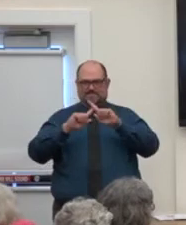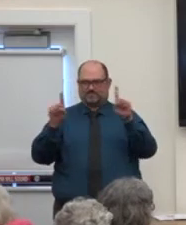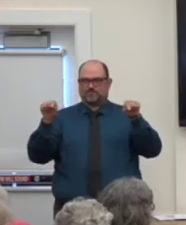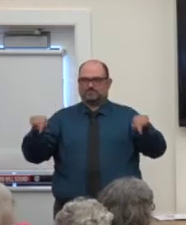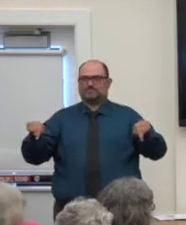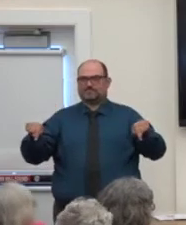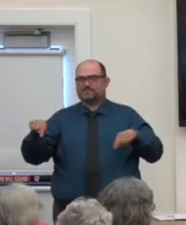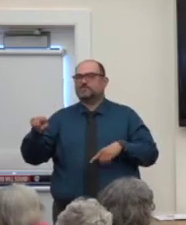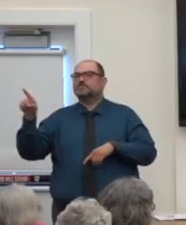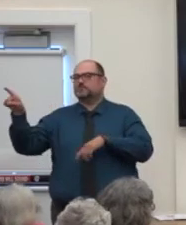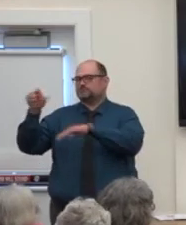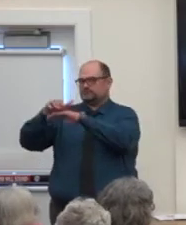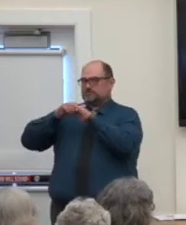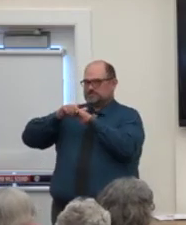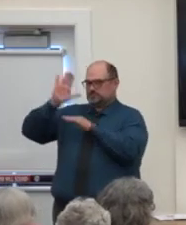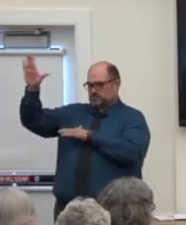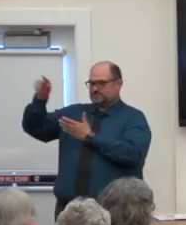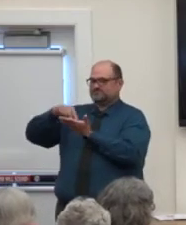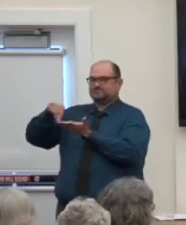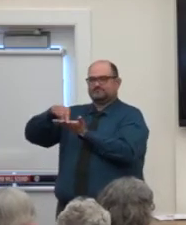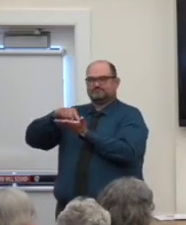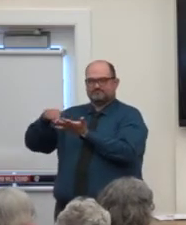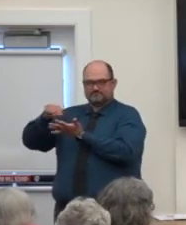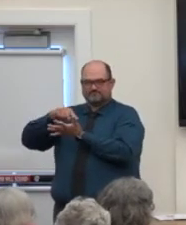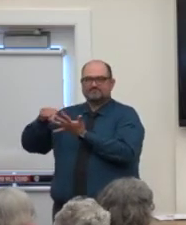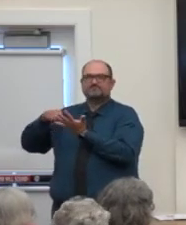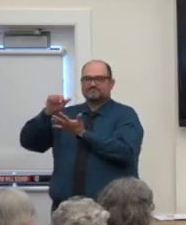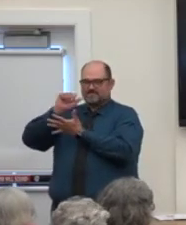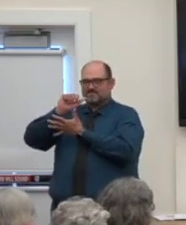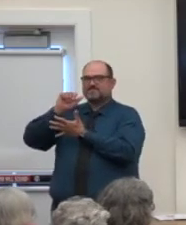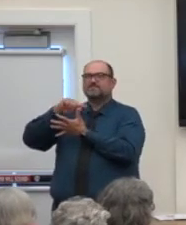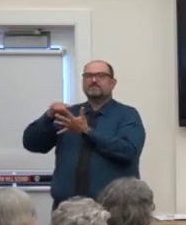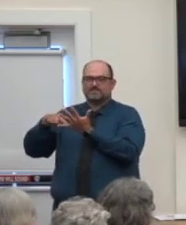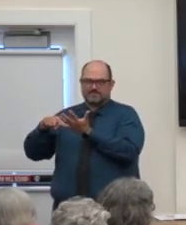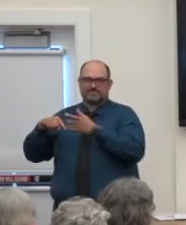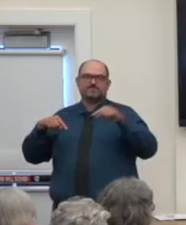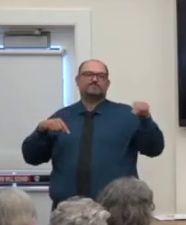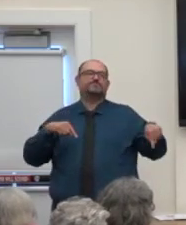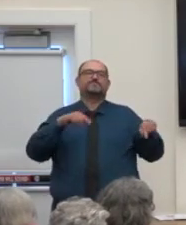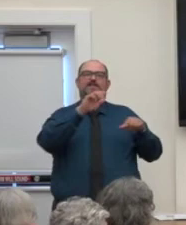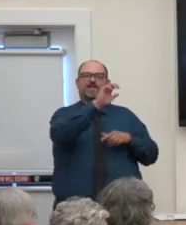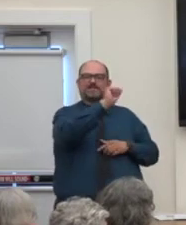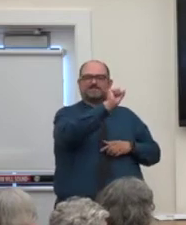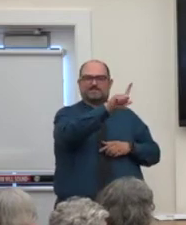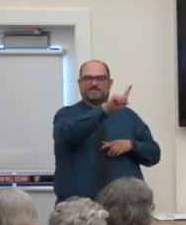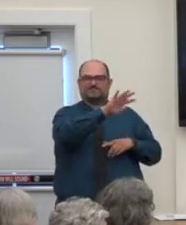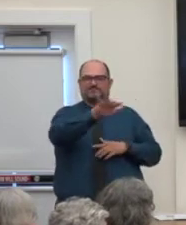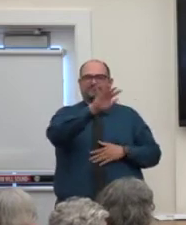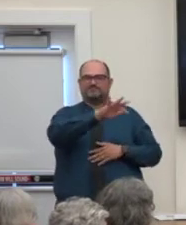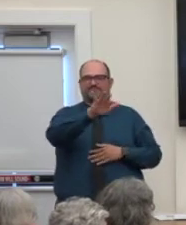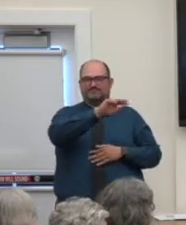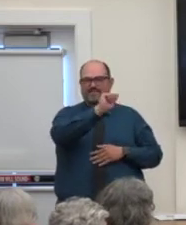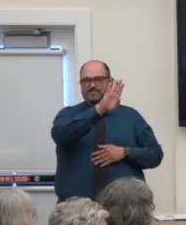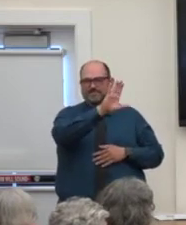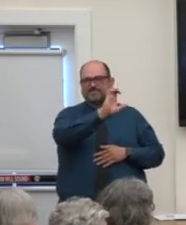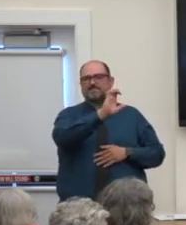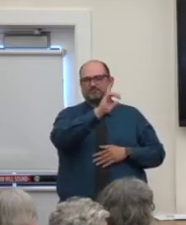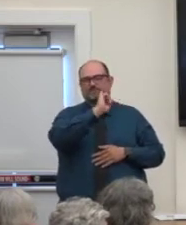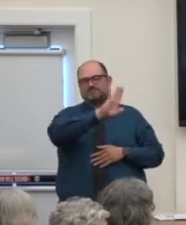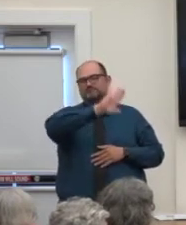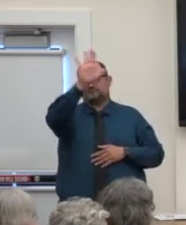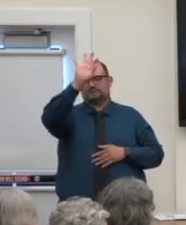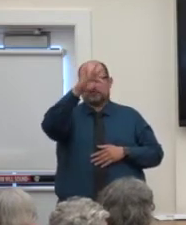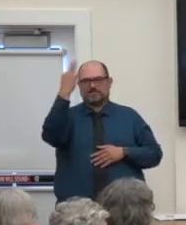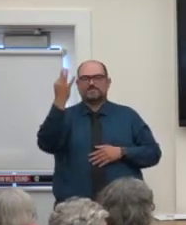British fingerspelling, which is two-handed, and one was the French fingerspelling, which